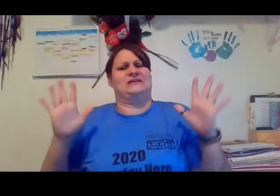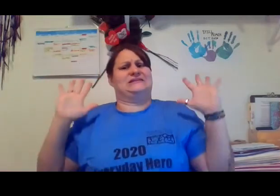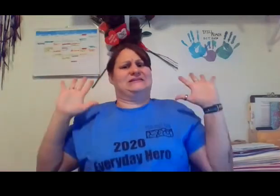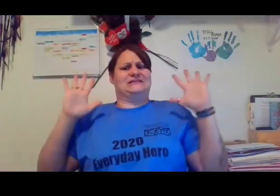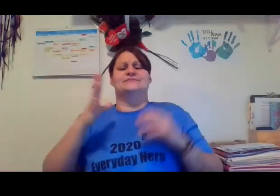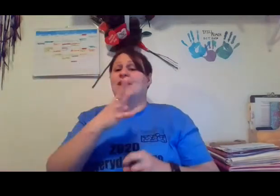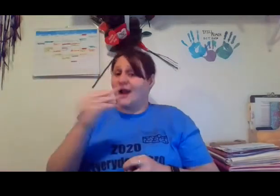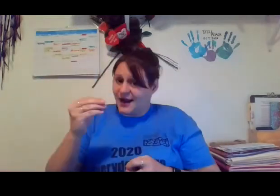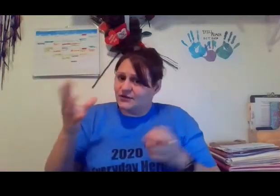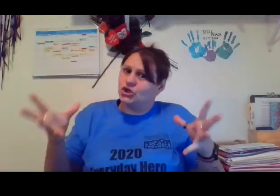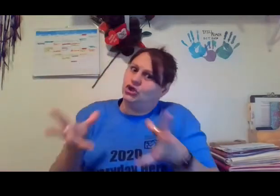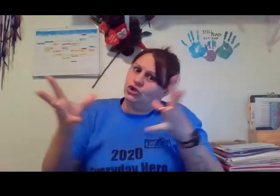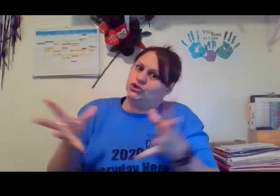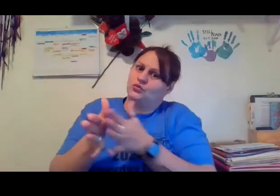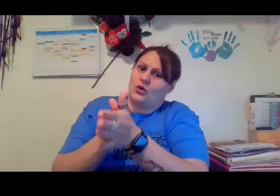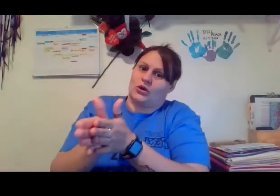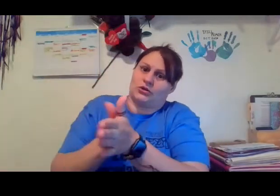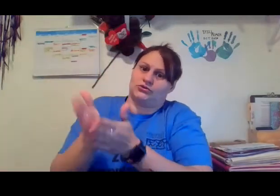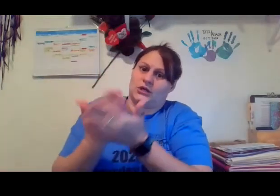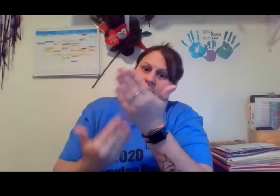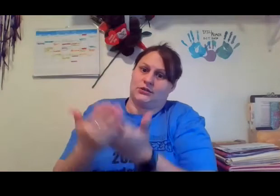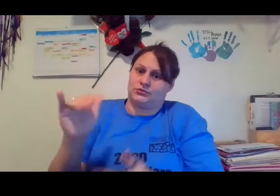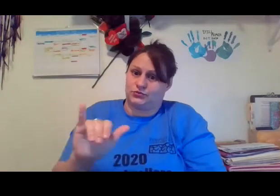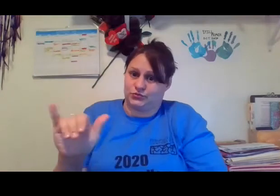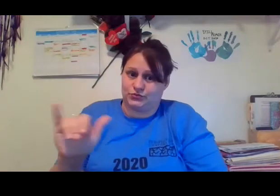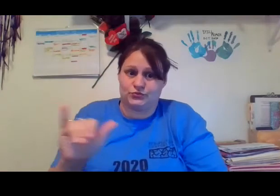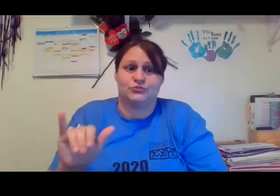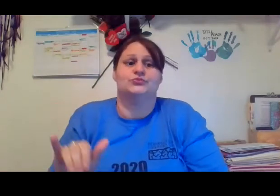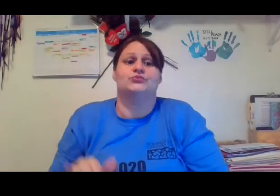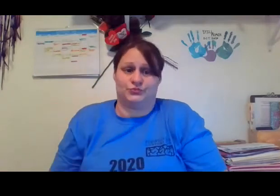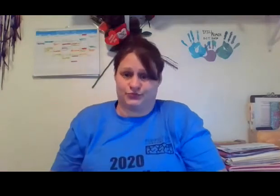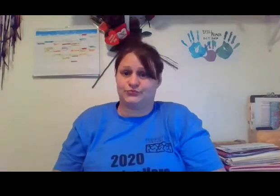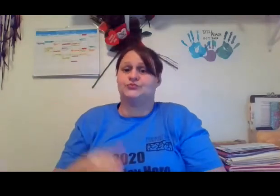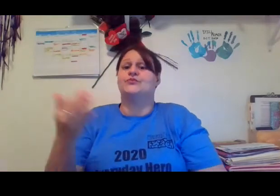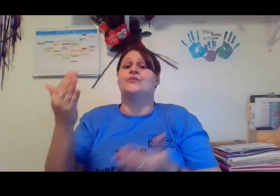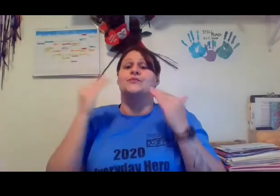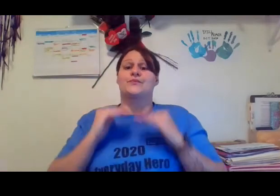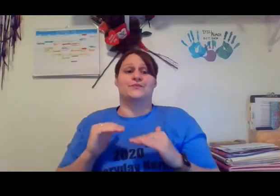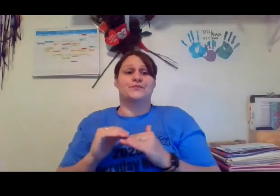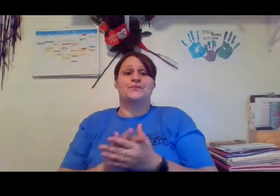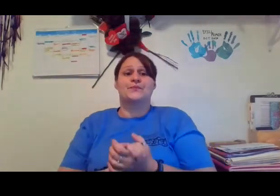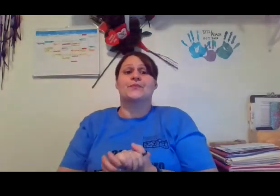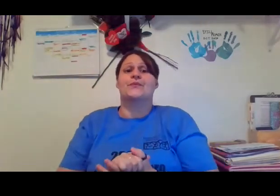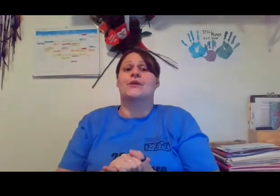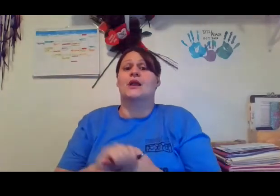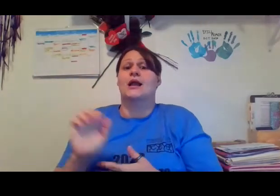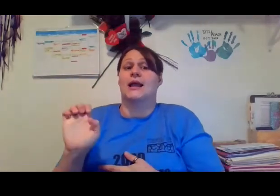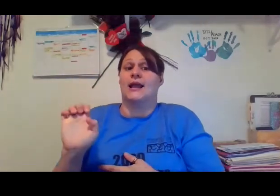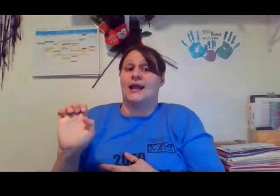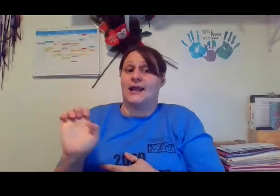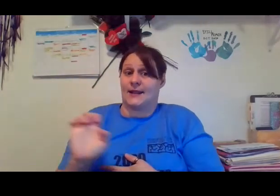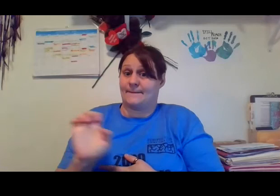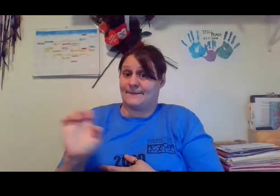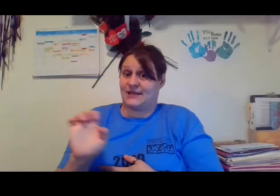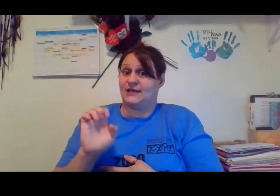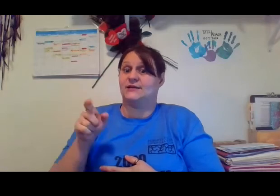contact. Maybe you can do like a little foot pump, like you would do a fist pump, but with your feet or with your elbow, and prompt him to wash his hands